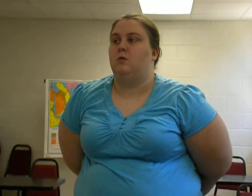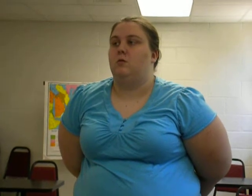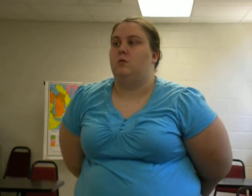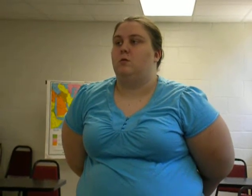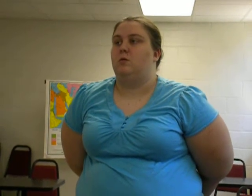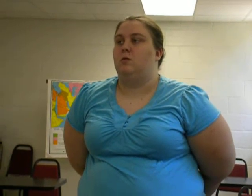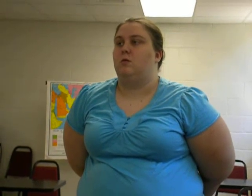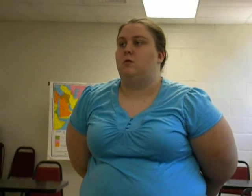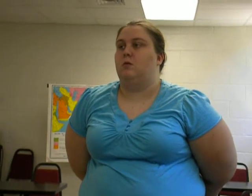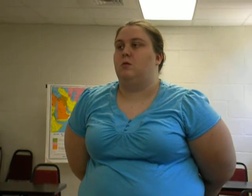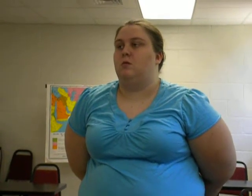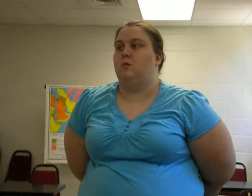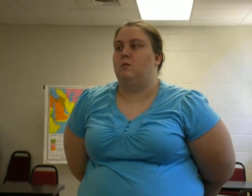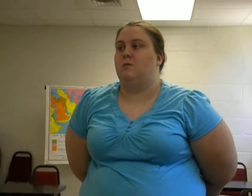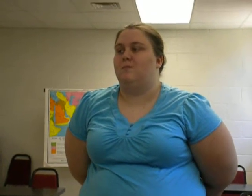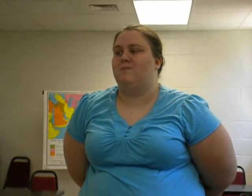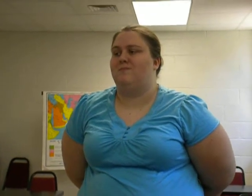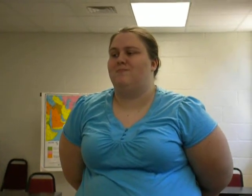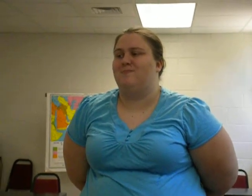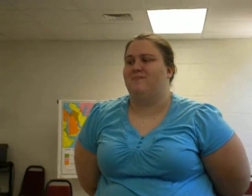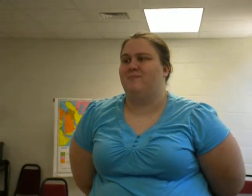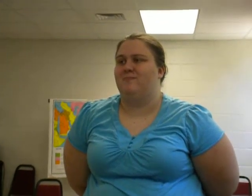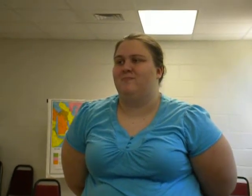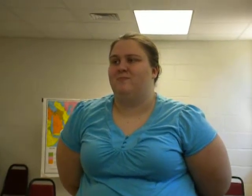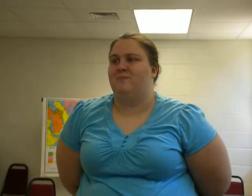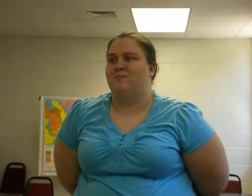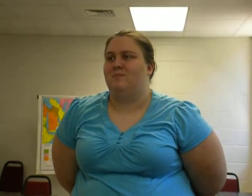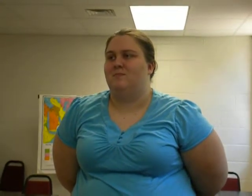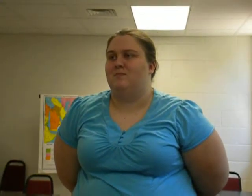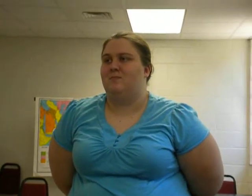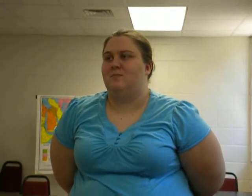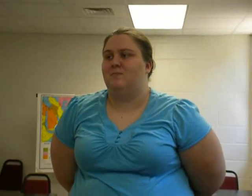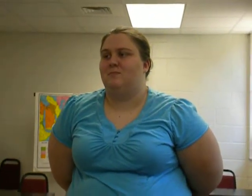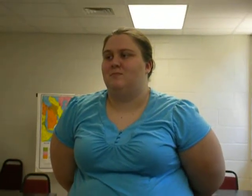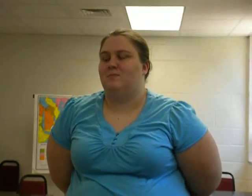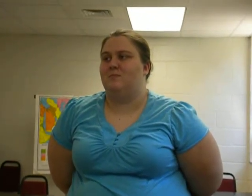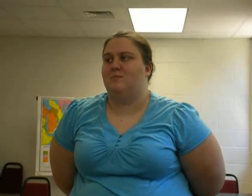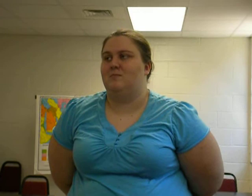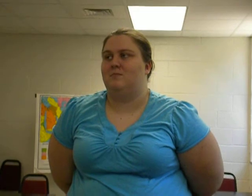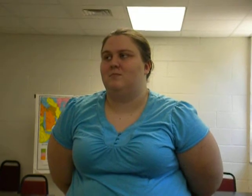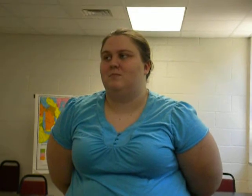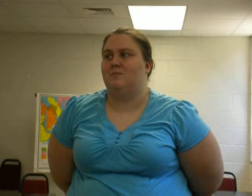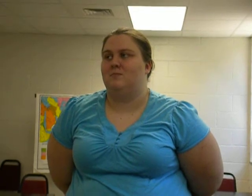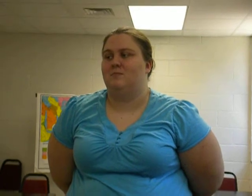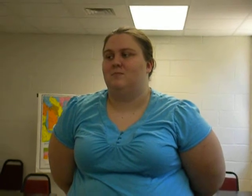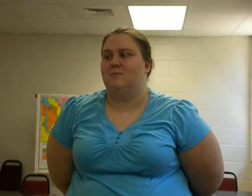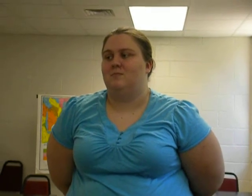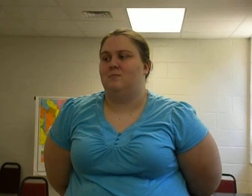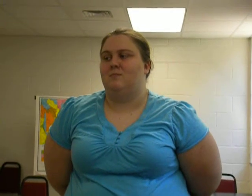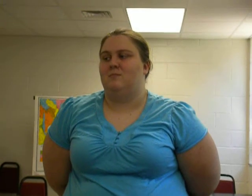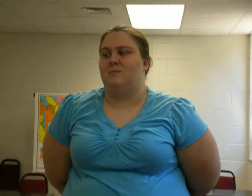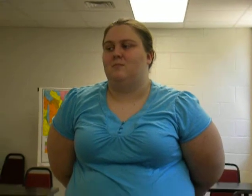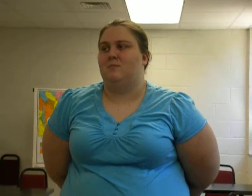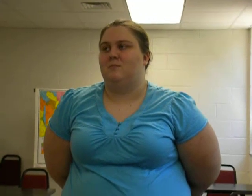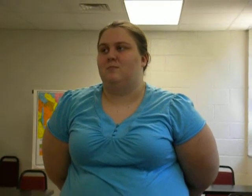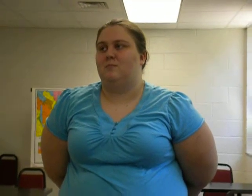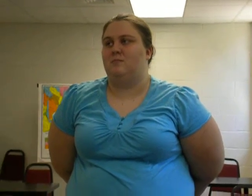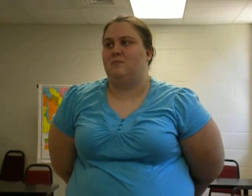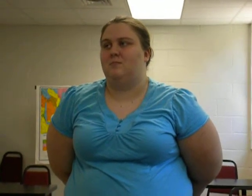yeah, they're going to cut themselves. I have some terrible scars in my legs from where I stabbed myself. But, you know, they're young. They heal fast.